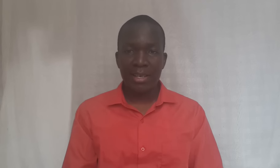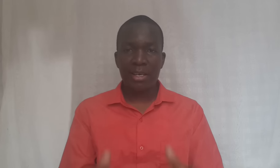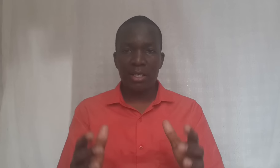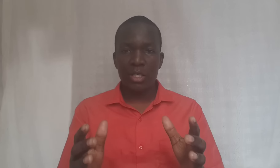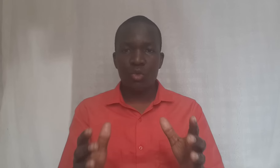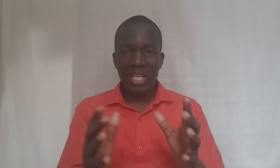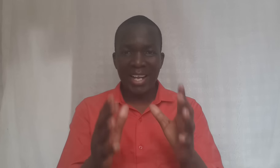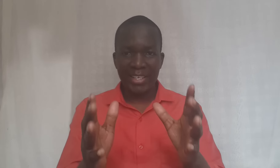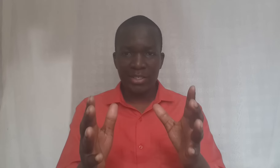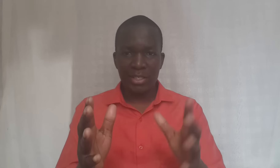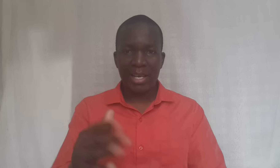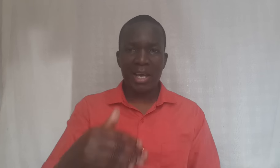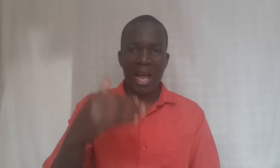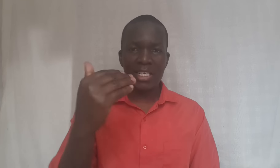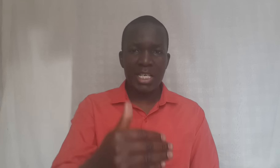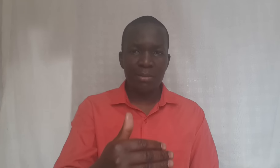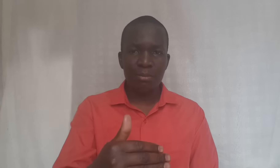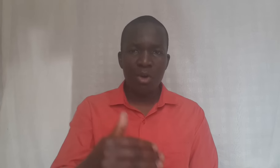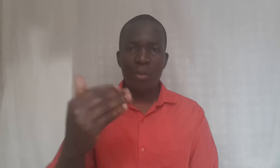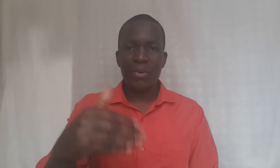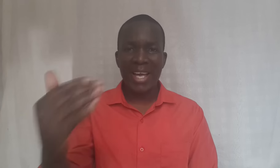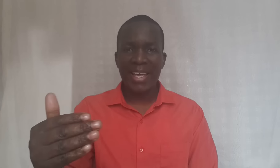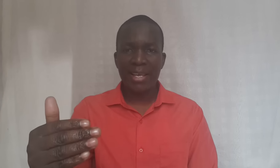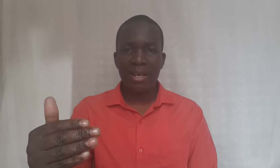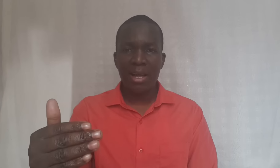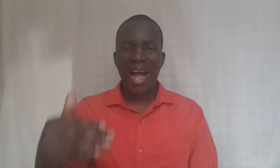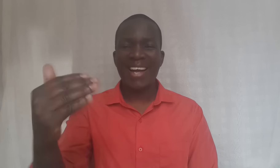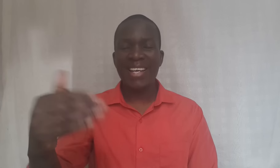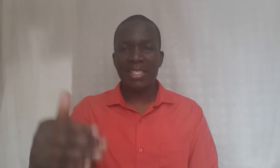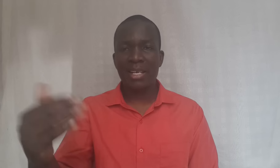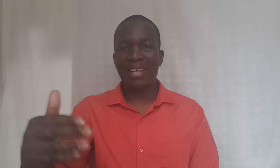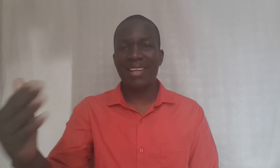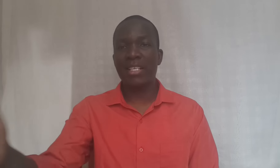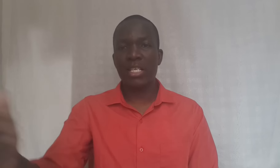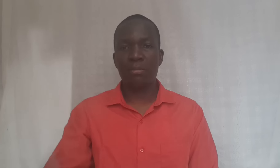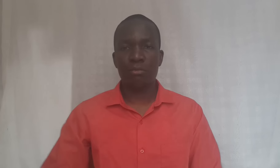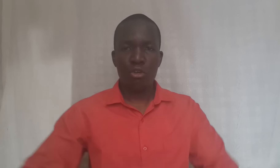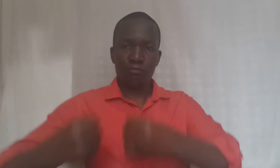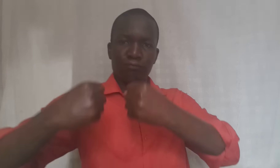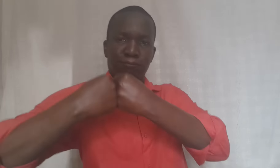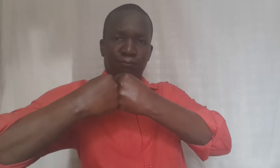like to challenge, like a team playing against another team.